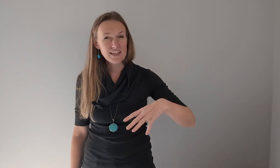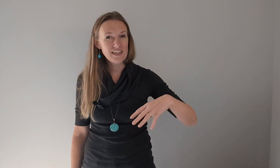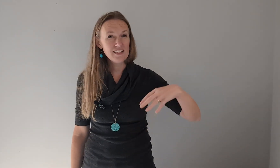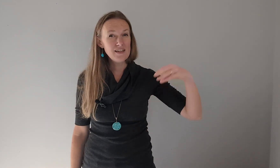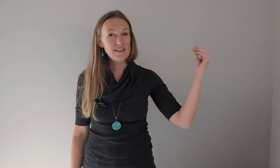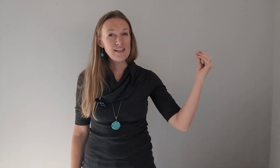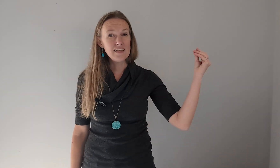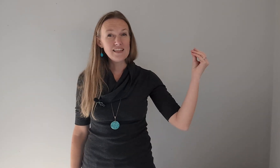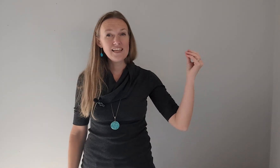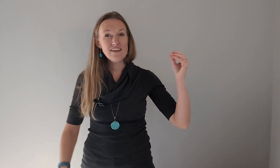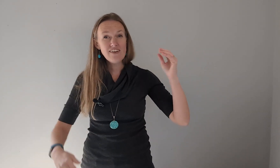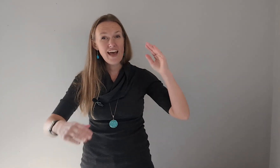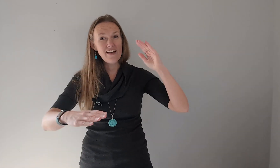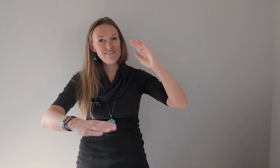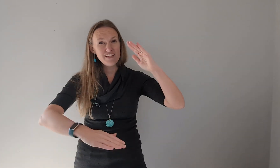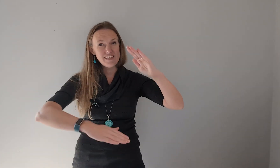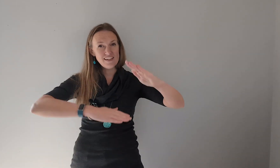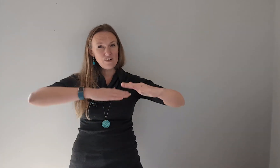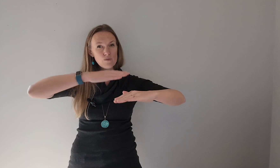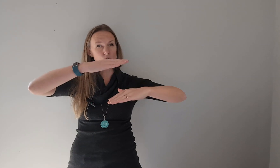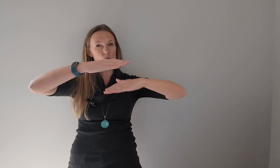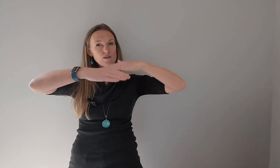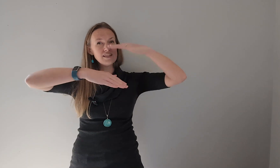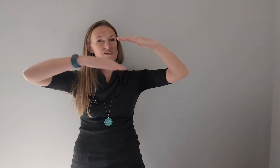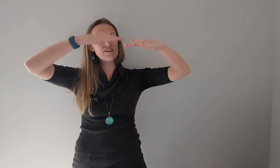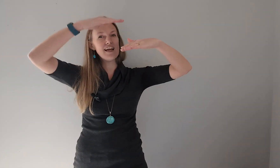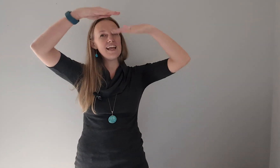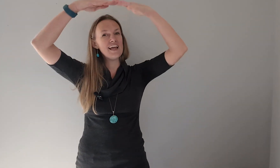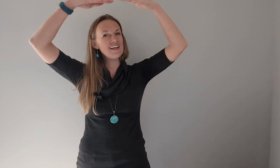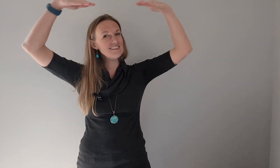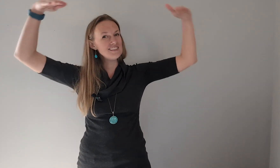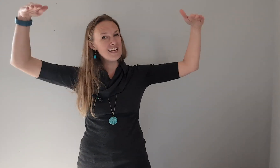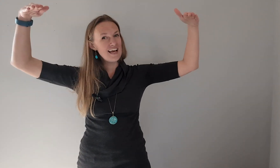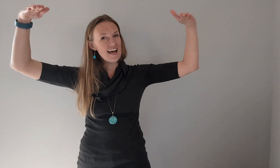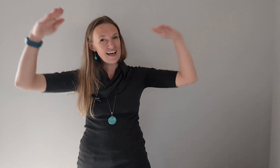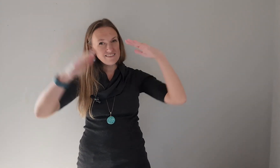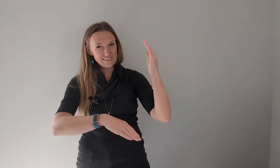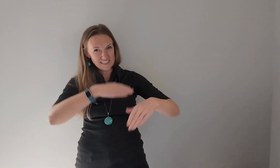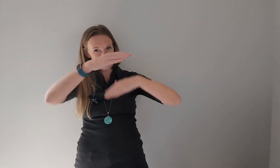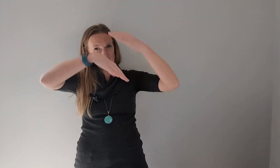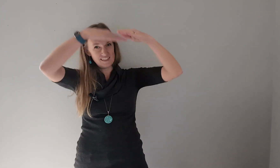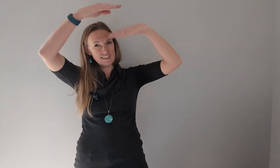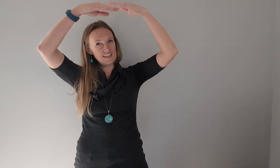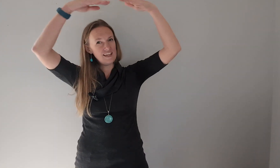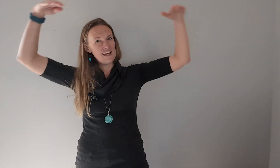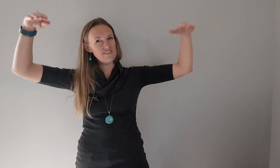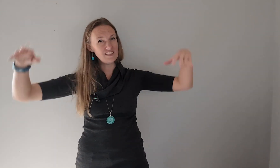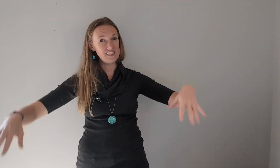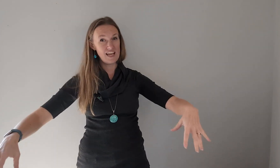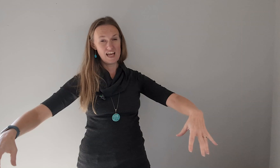okay? Leave heaven, rolling your hands, heaven, okay, heaven. And